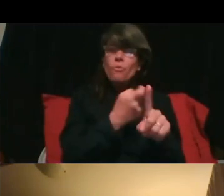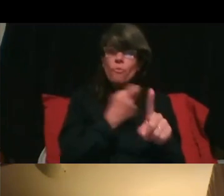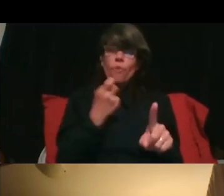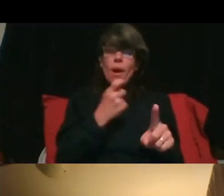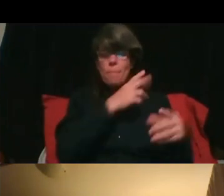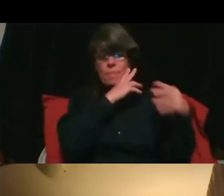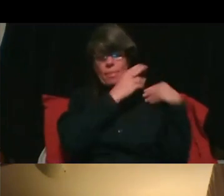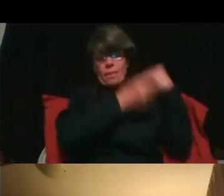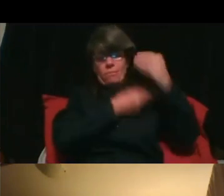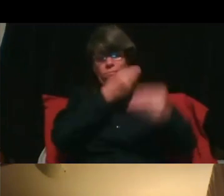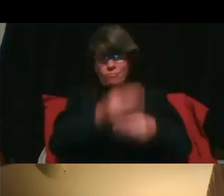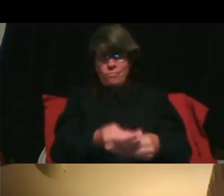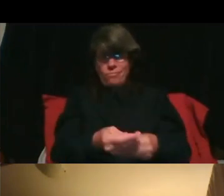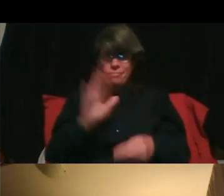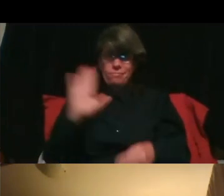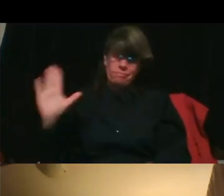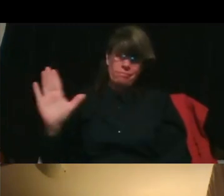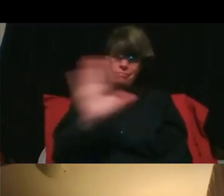ancient ways of the Navajo.